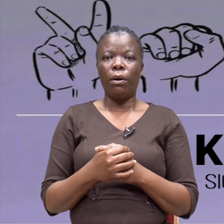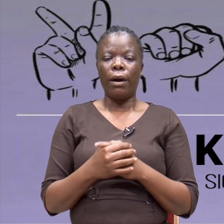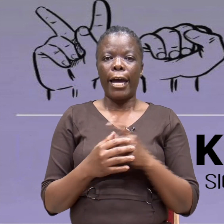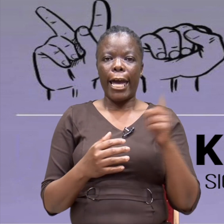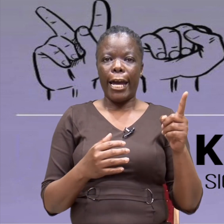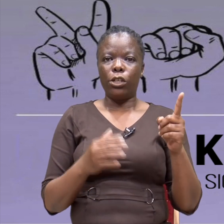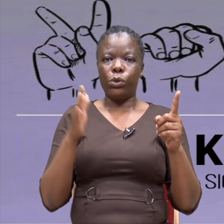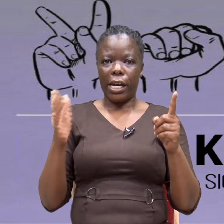A to Z.